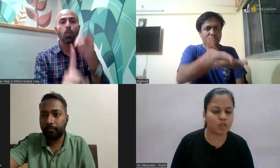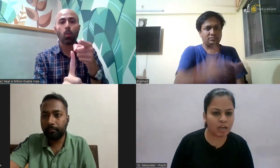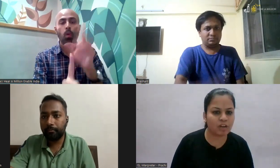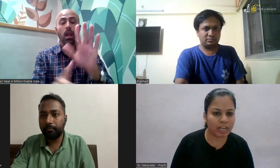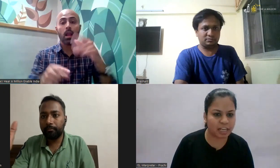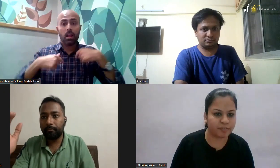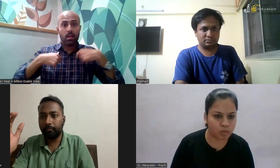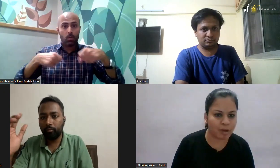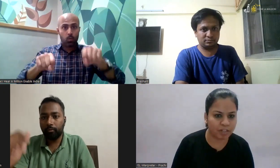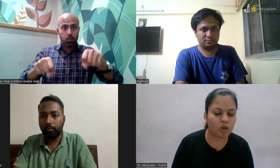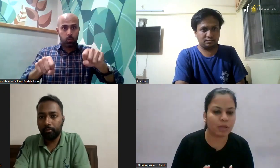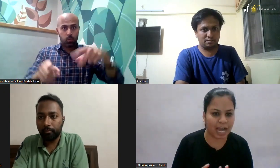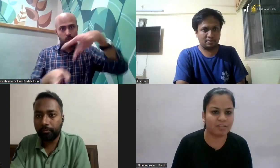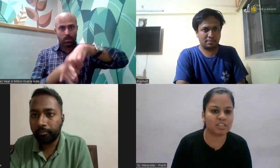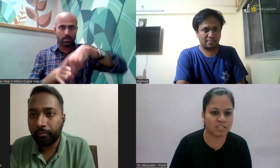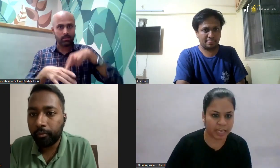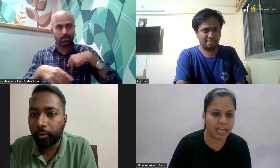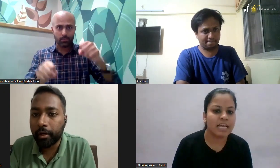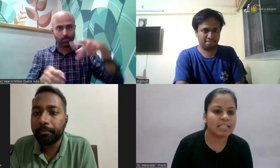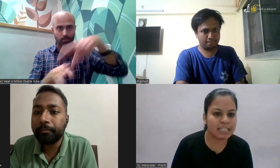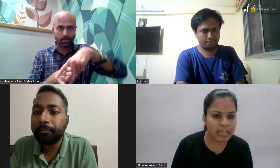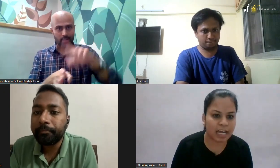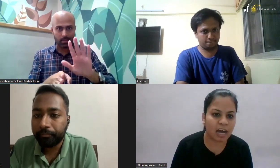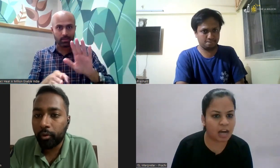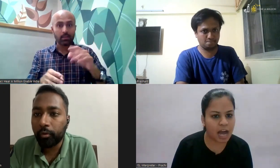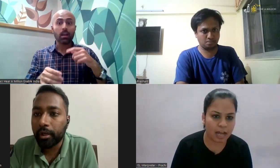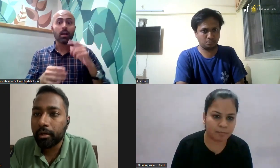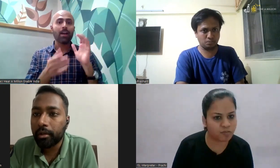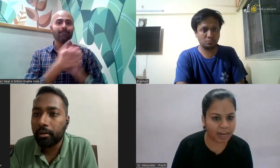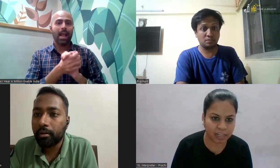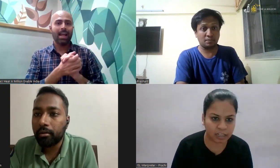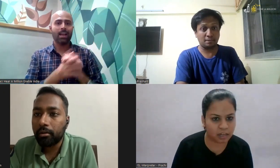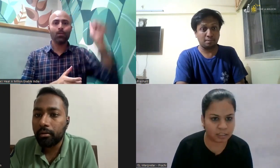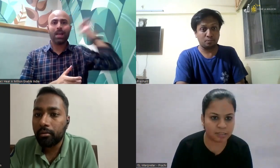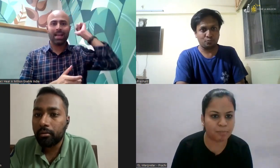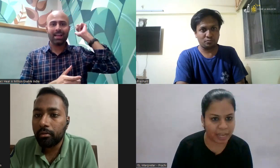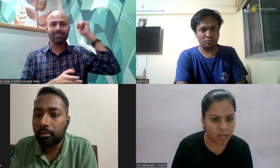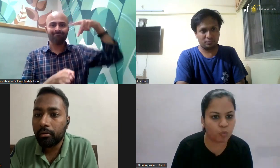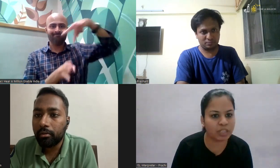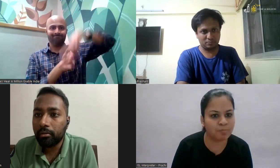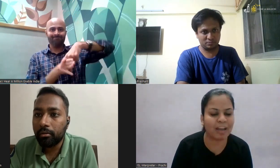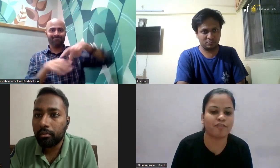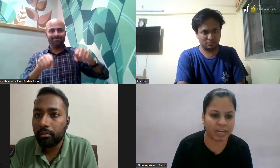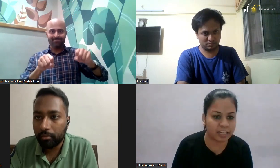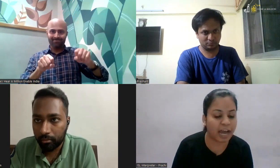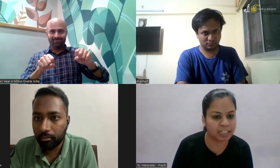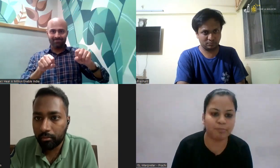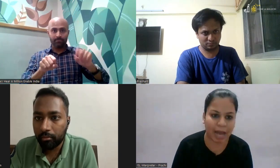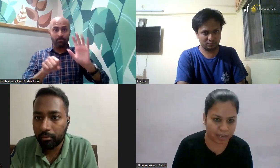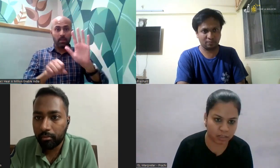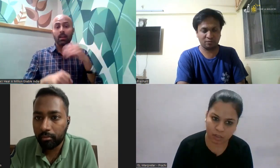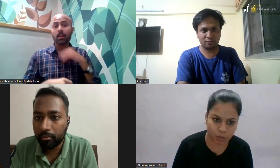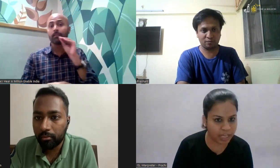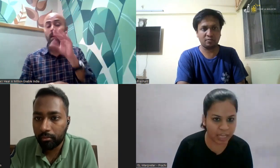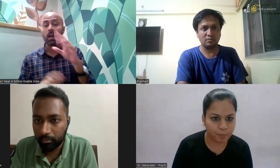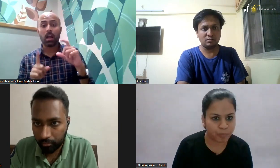Okay, so you are quite confused, Bhavin. Okay, I will just say, Okay. see, I'm riding on the bike with my friend at the